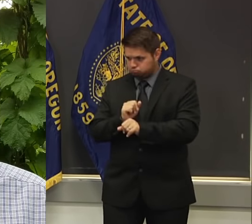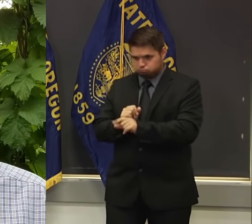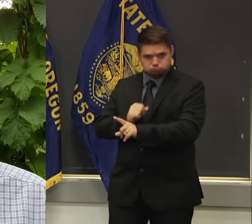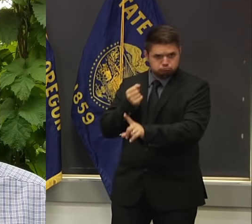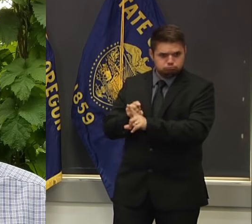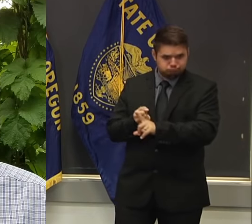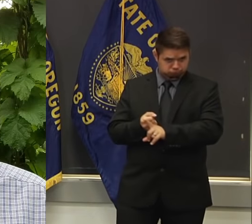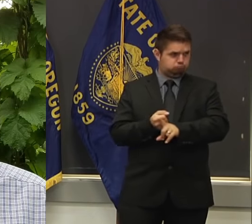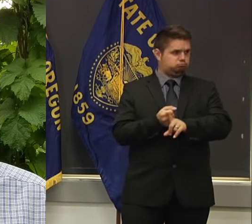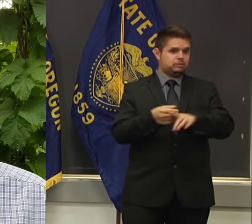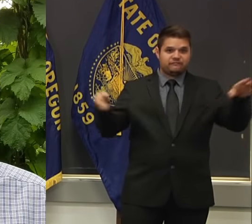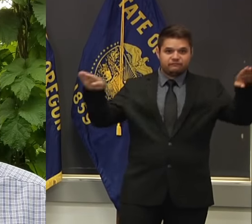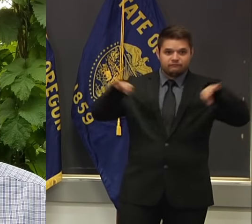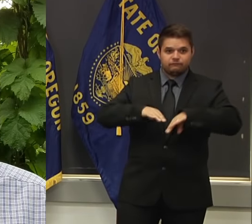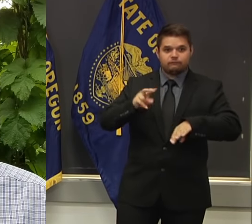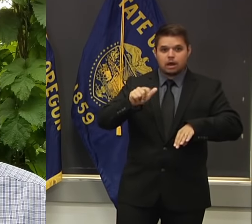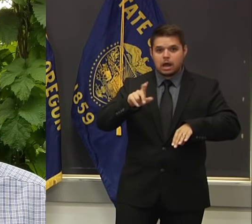state.